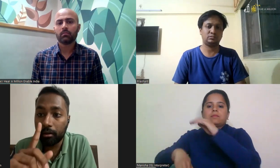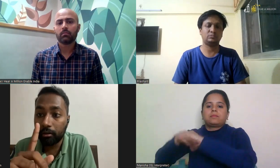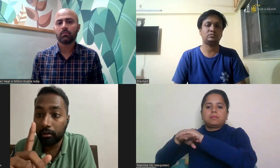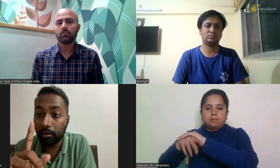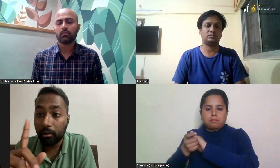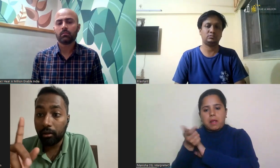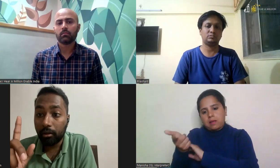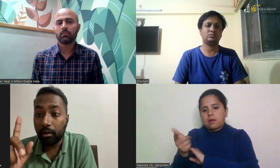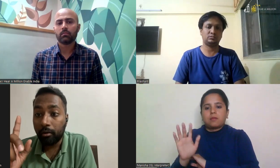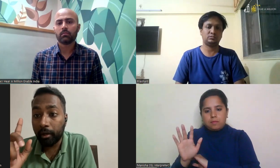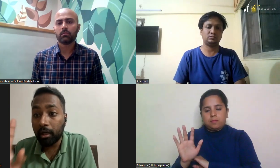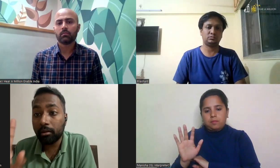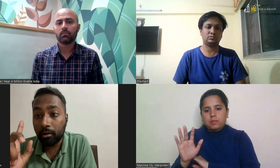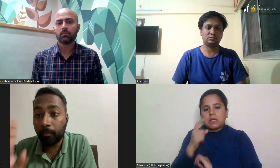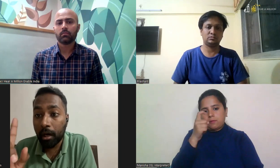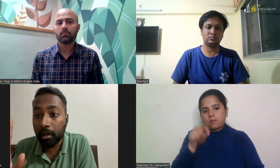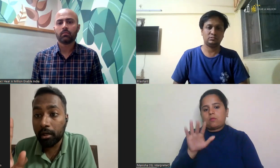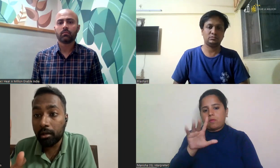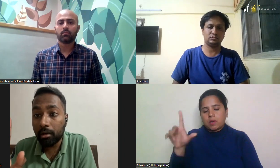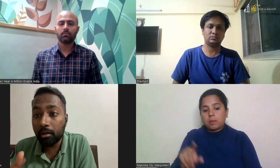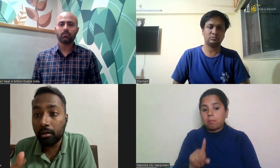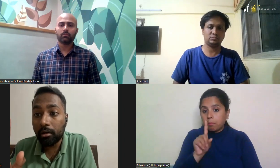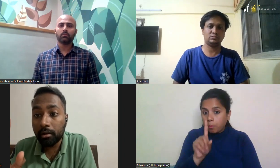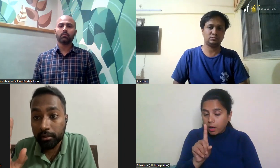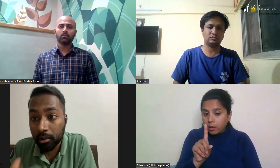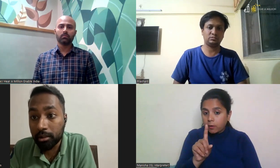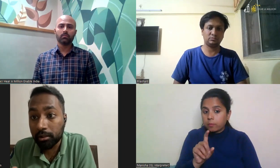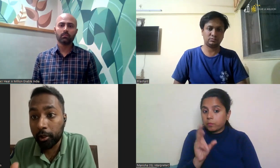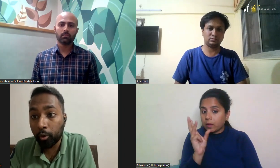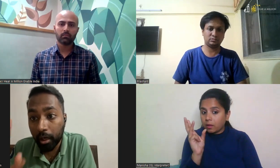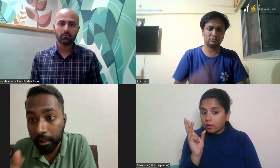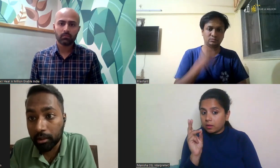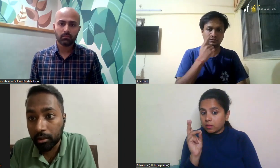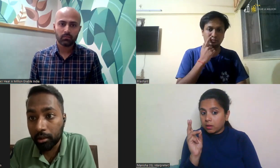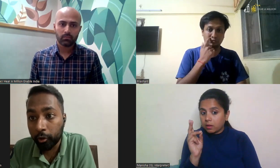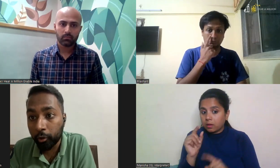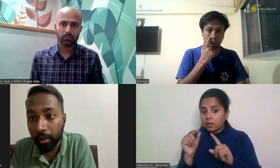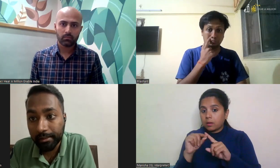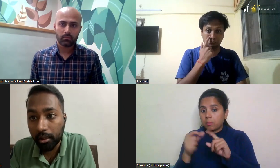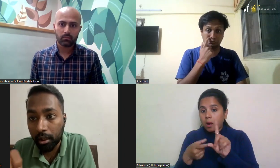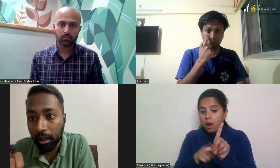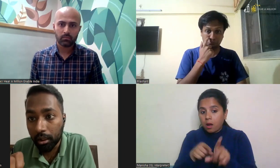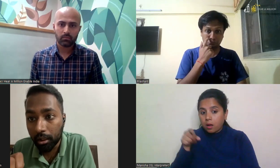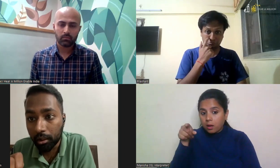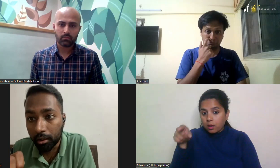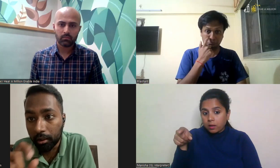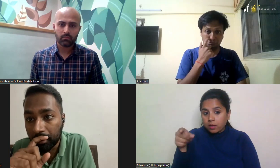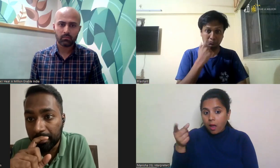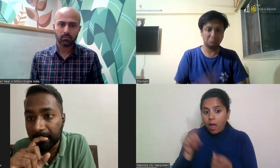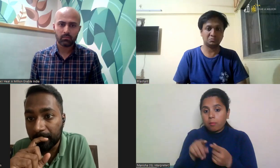But when third party returns into death due to accident,